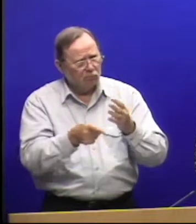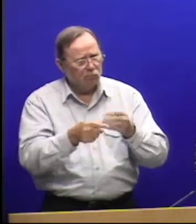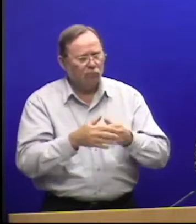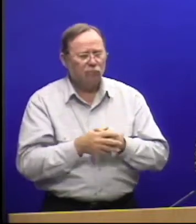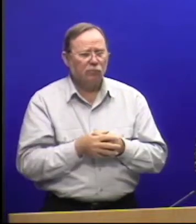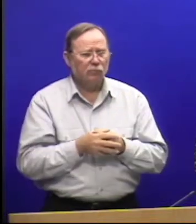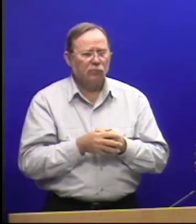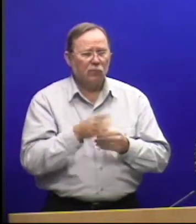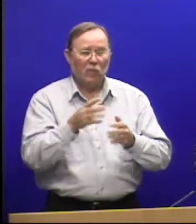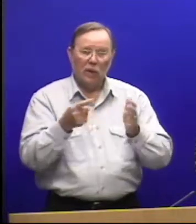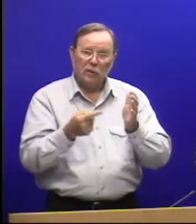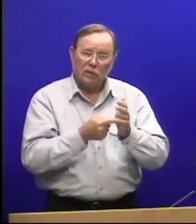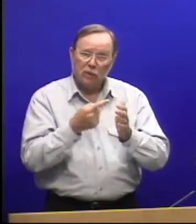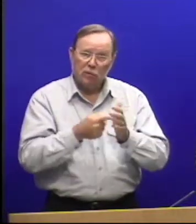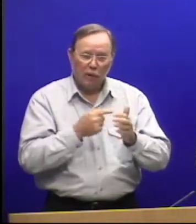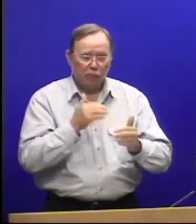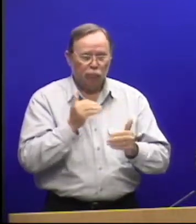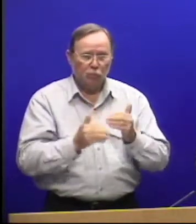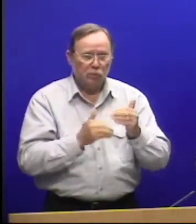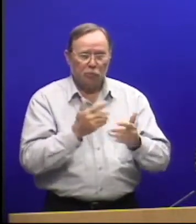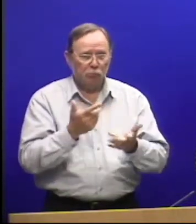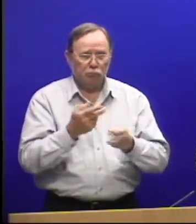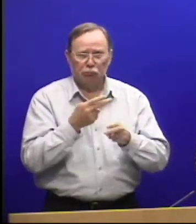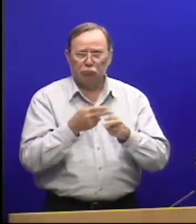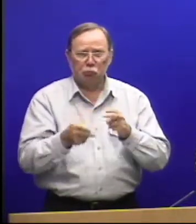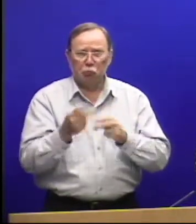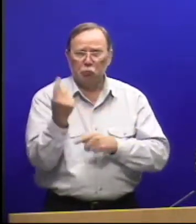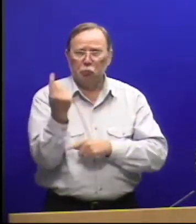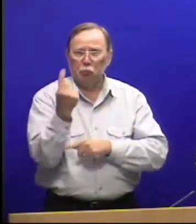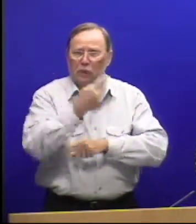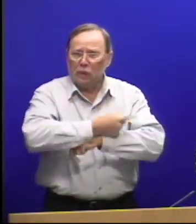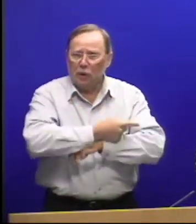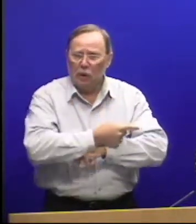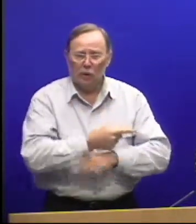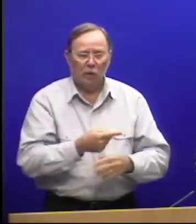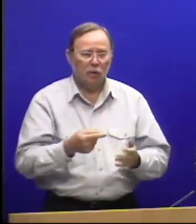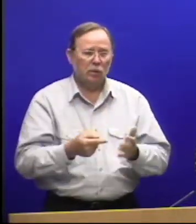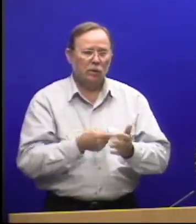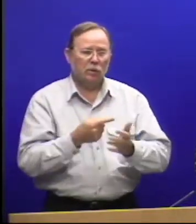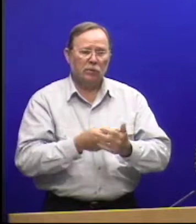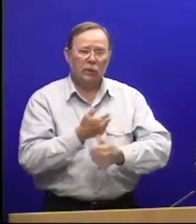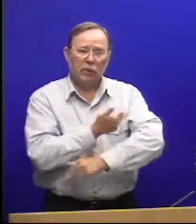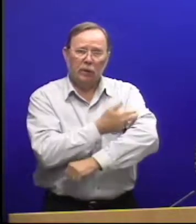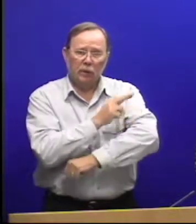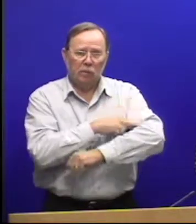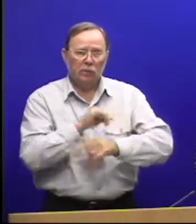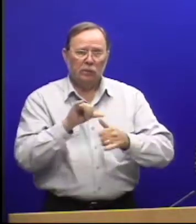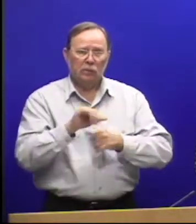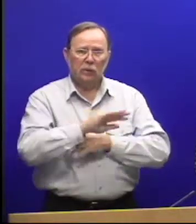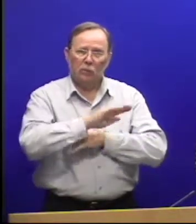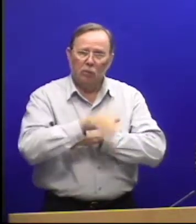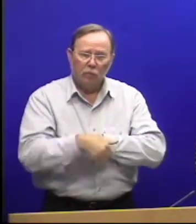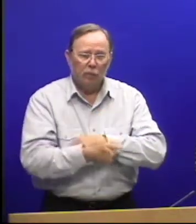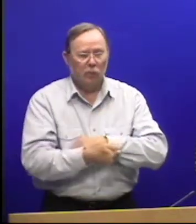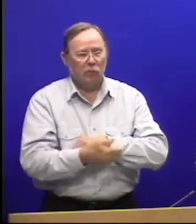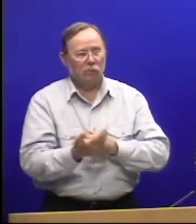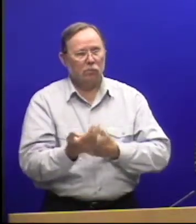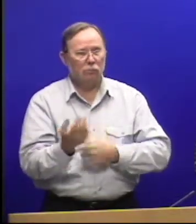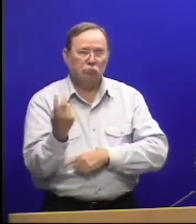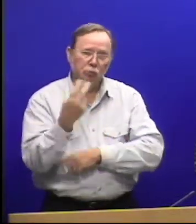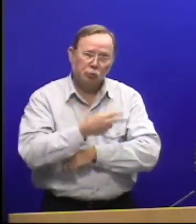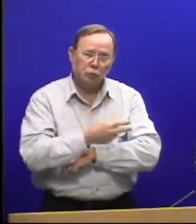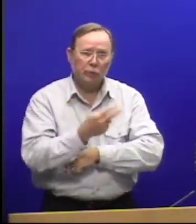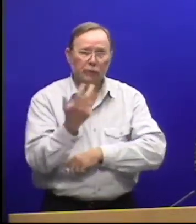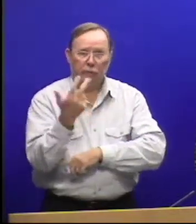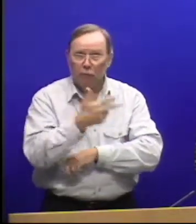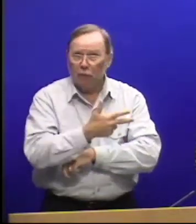Sometimes procedures only last a day. Sometimes hospitalizations can be overnight, 2 days, 3 days, or